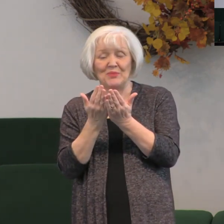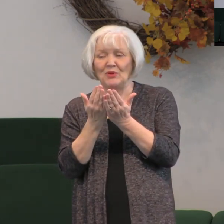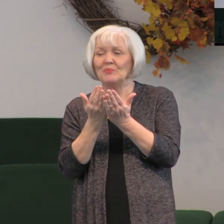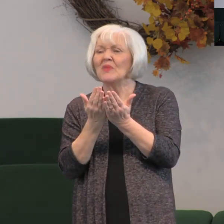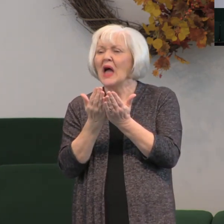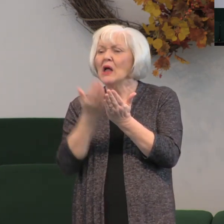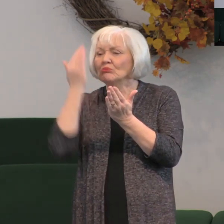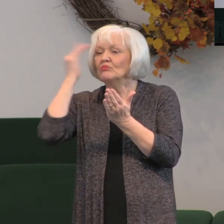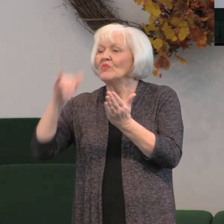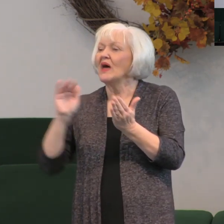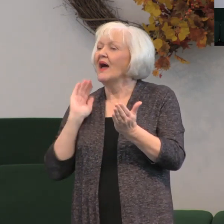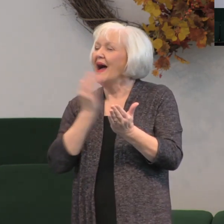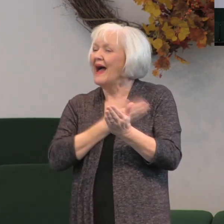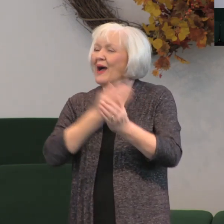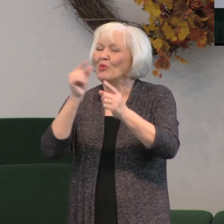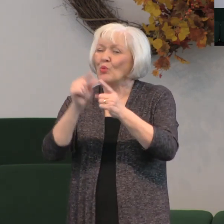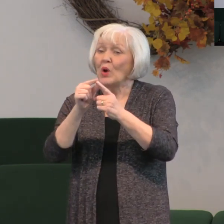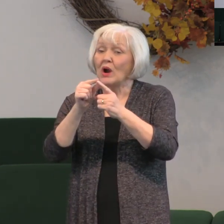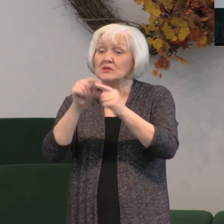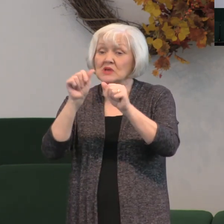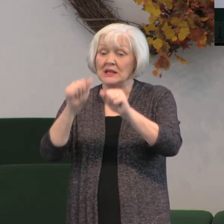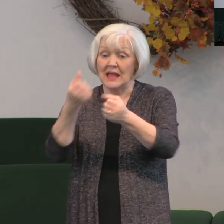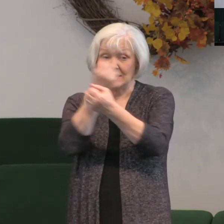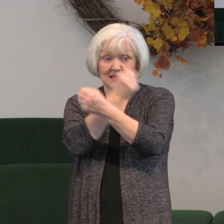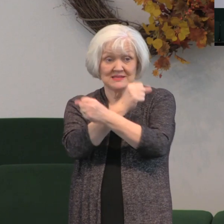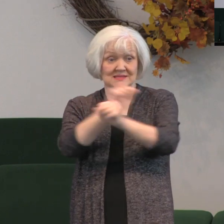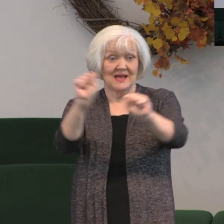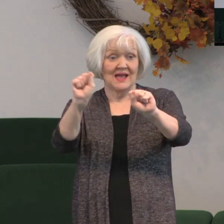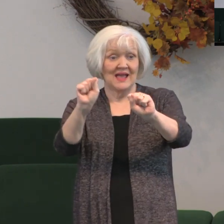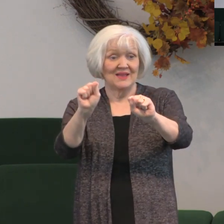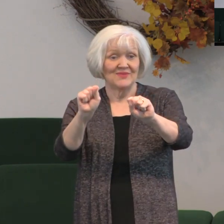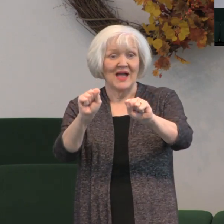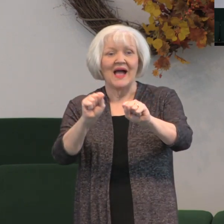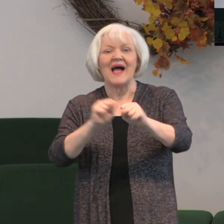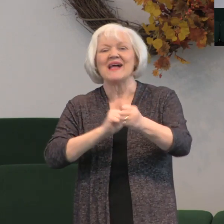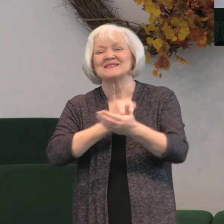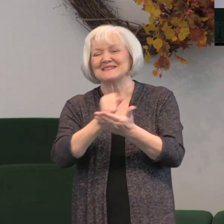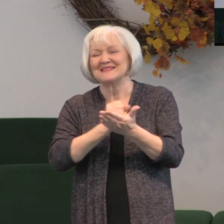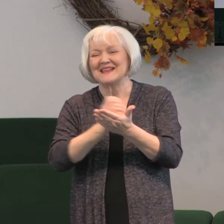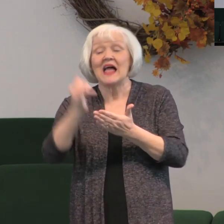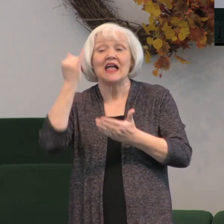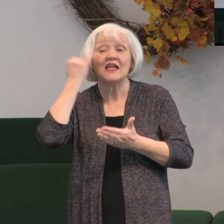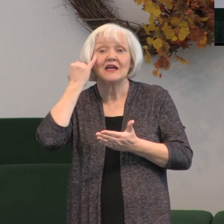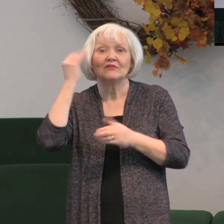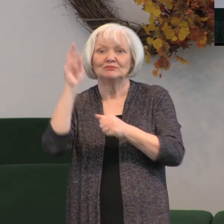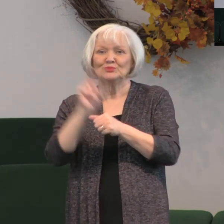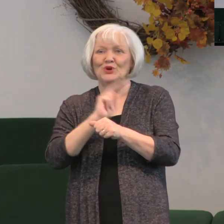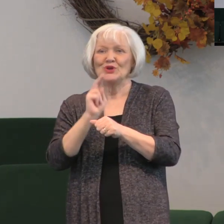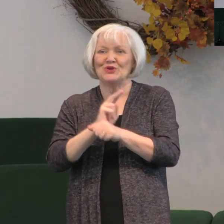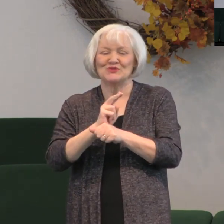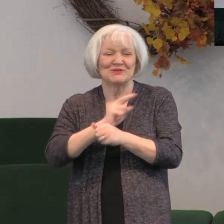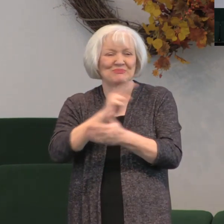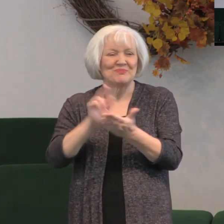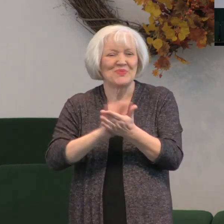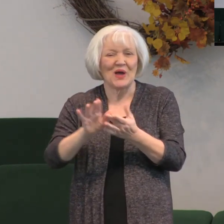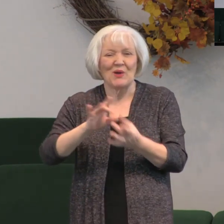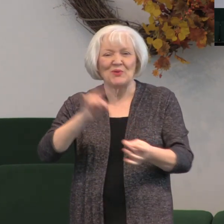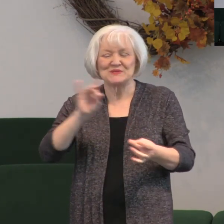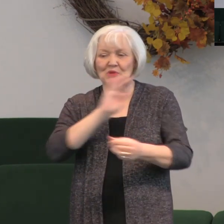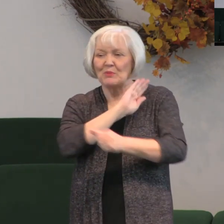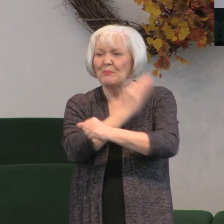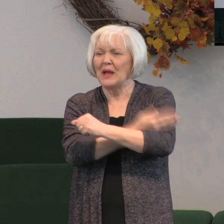saving and a sanctifying impact when we speak in the power of the Holy Spirit. I would like to ask you to join